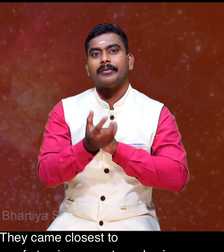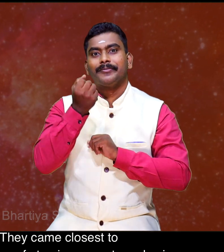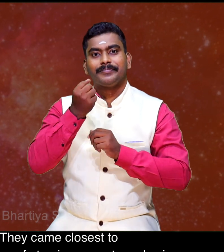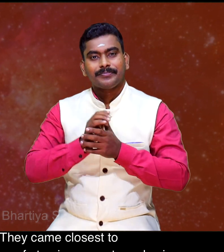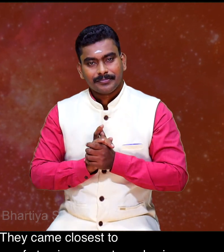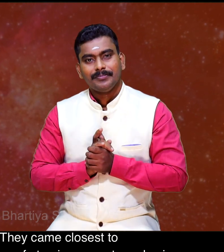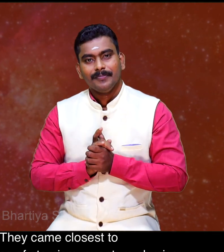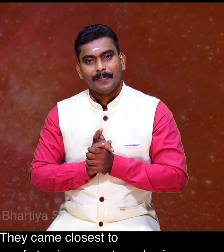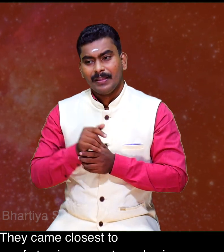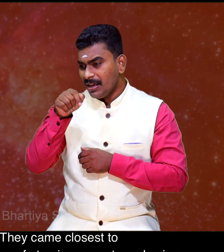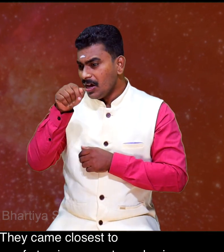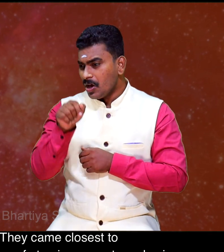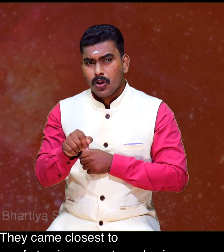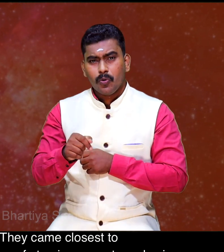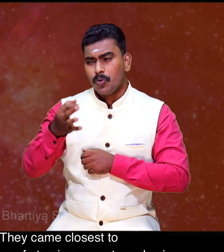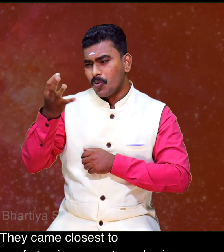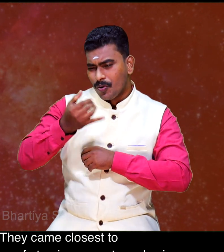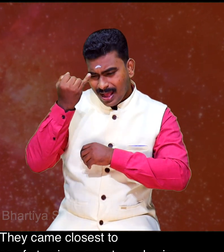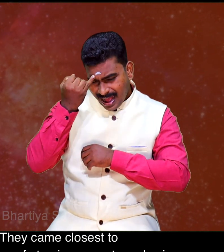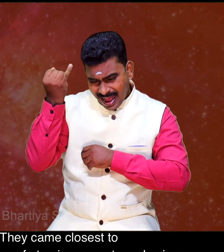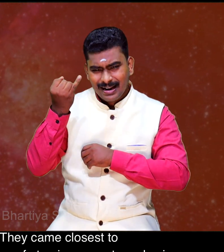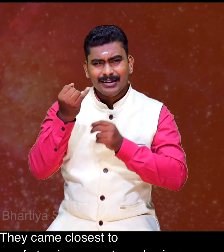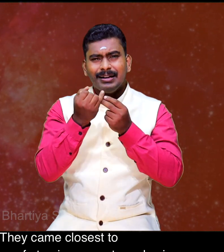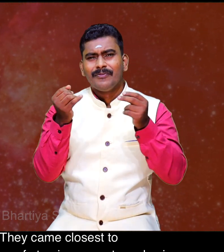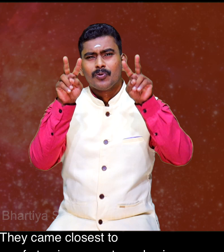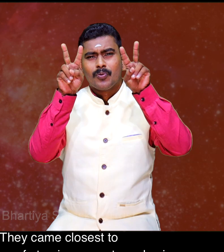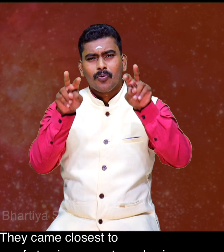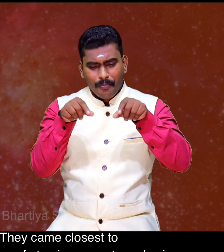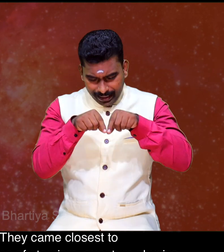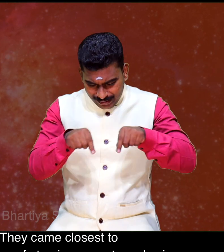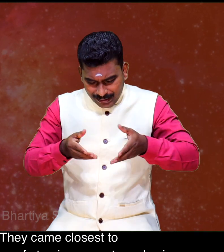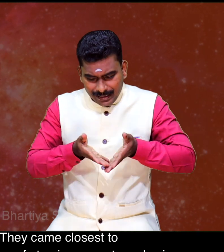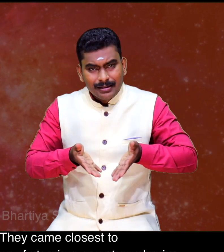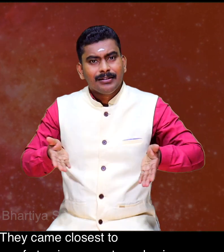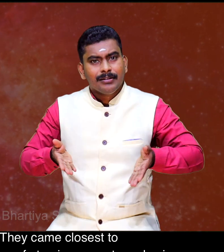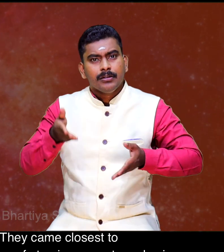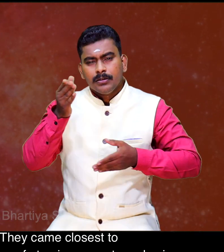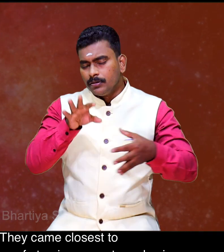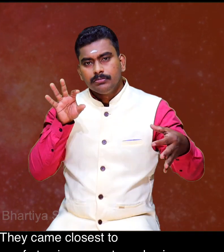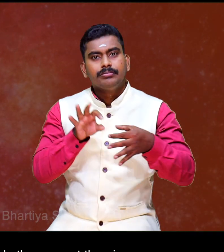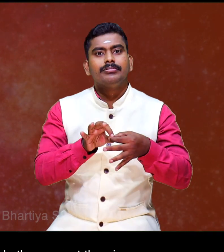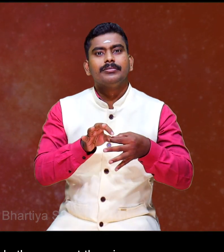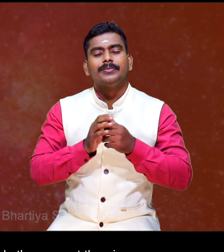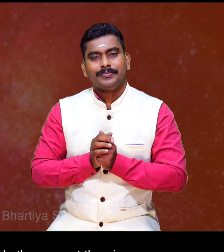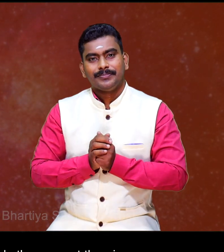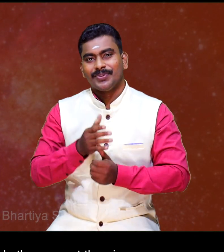They came closest to the modern scientific ideas of atomism, quantum physics, and other current